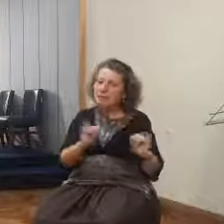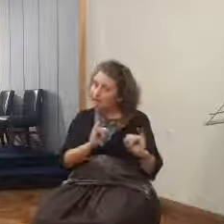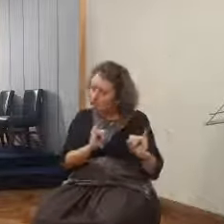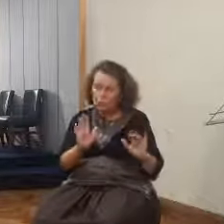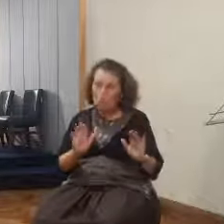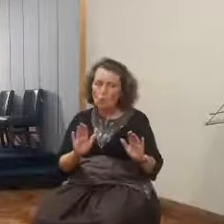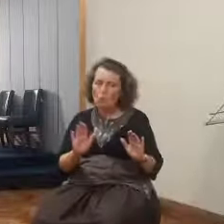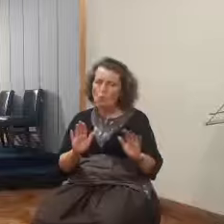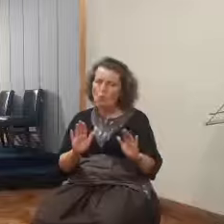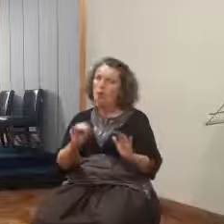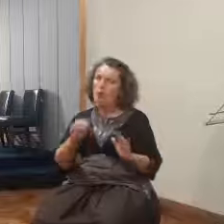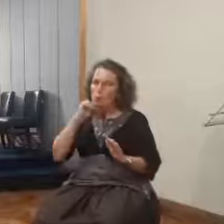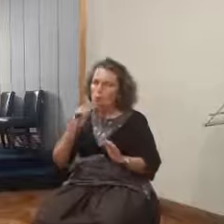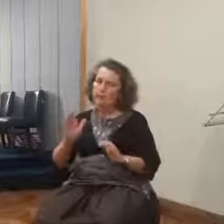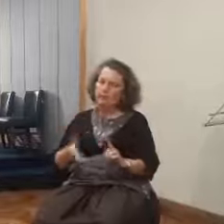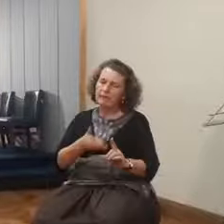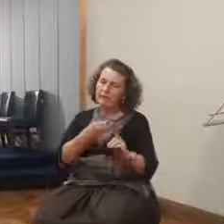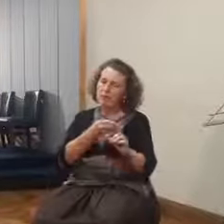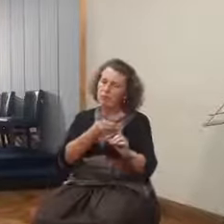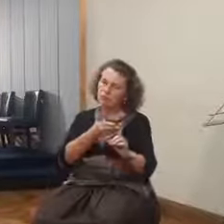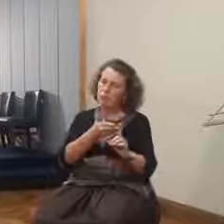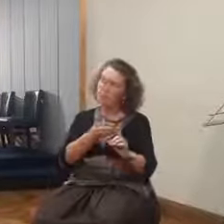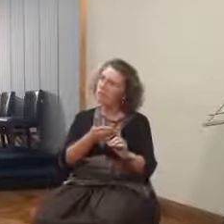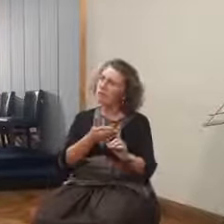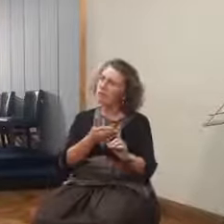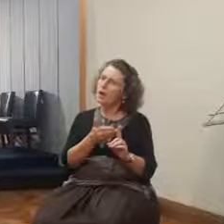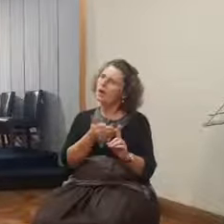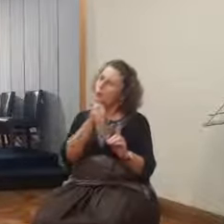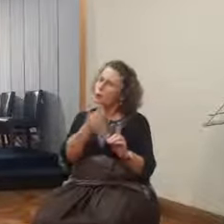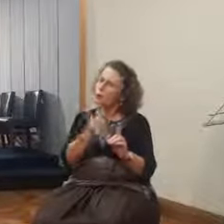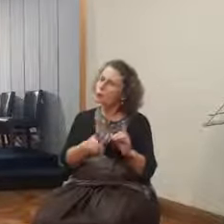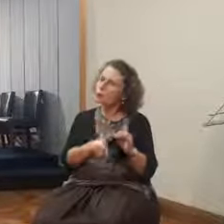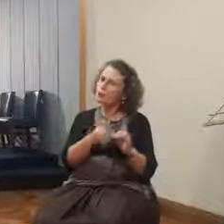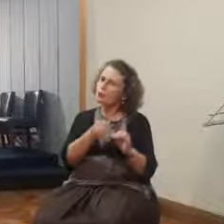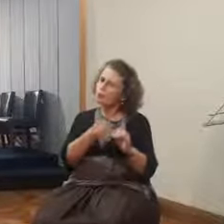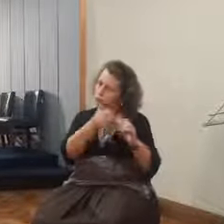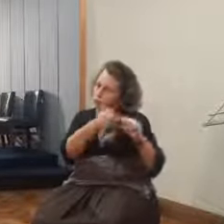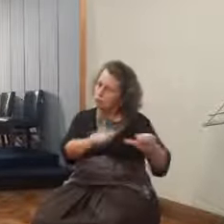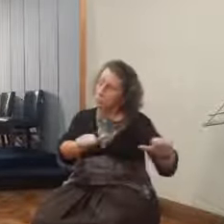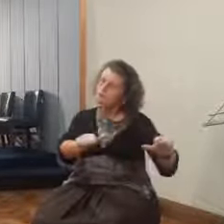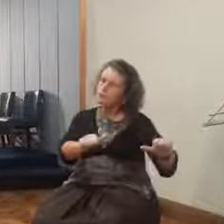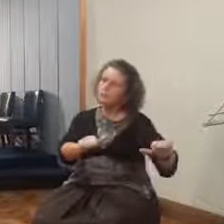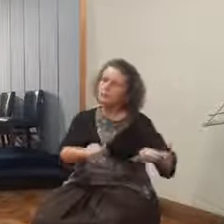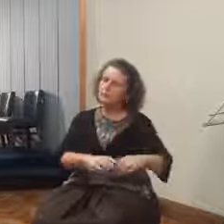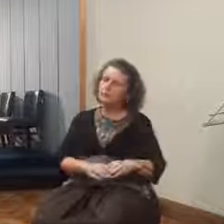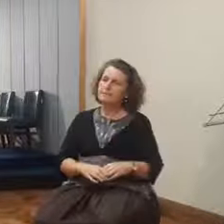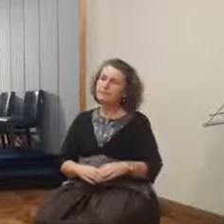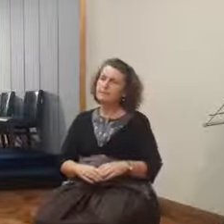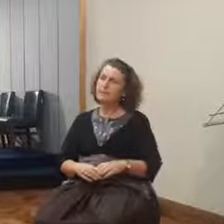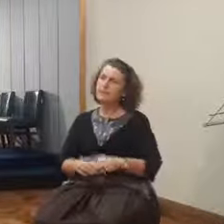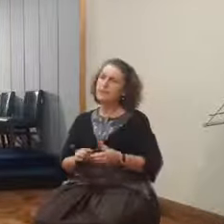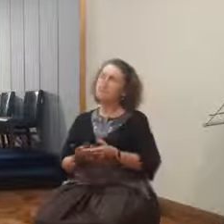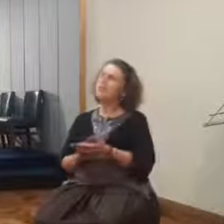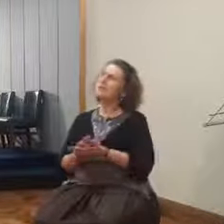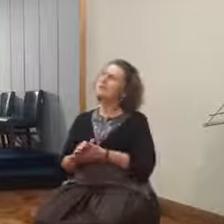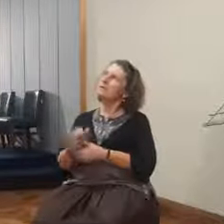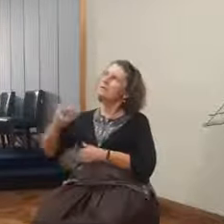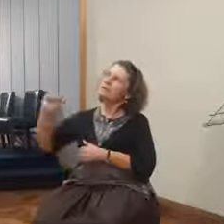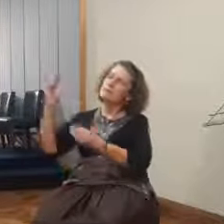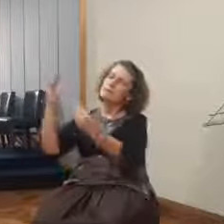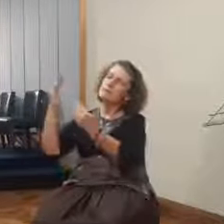give you an expected end. Words of sovereign mercy. So words that apply